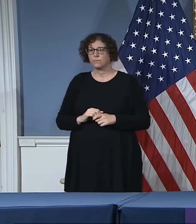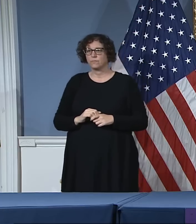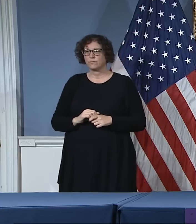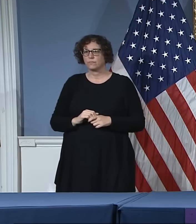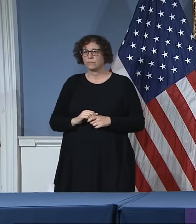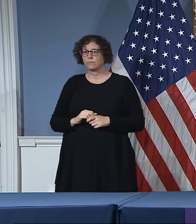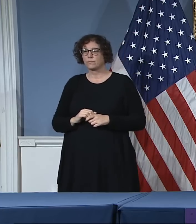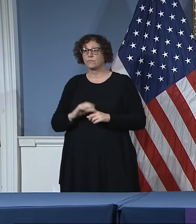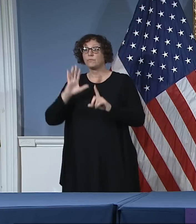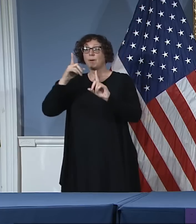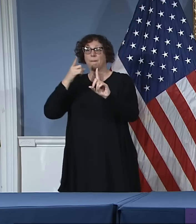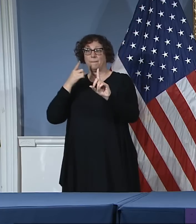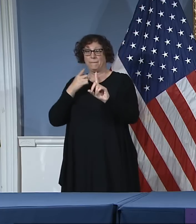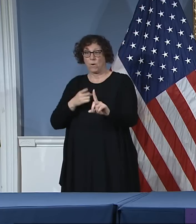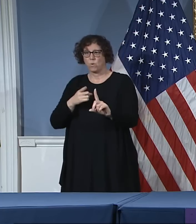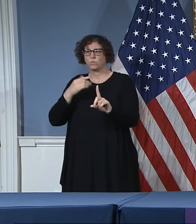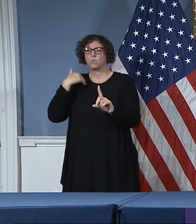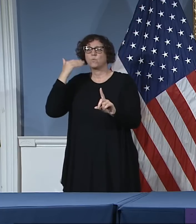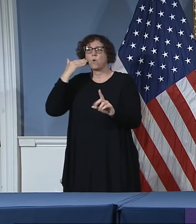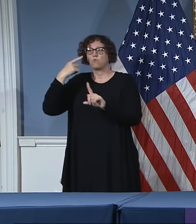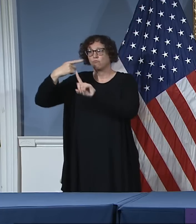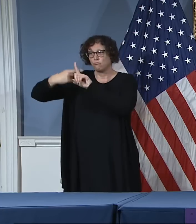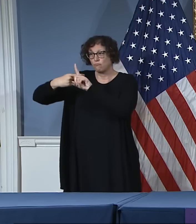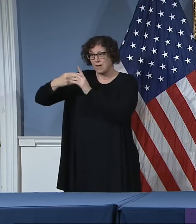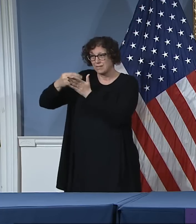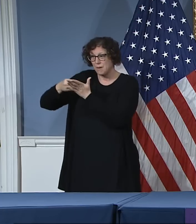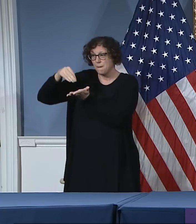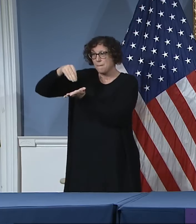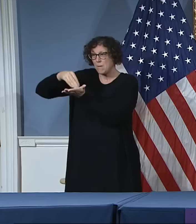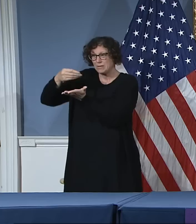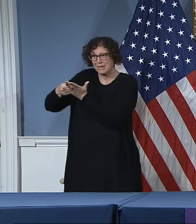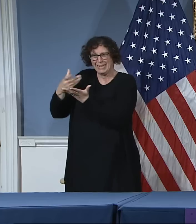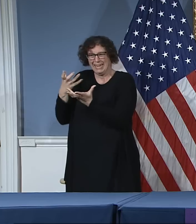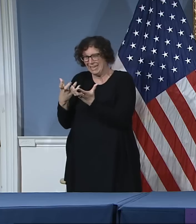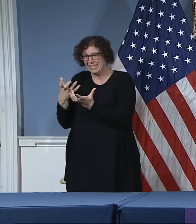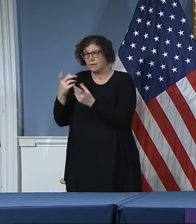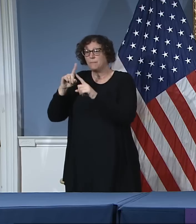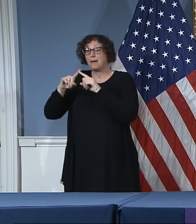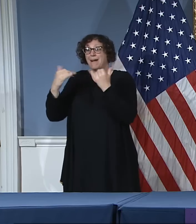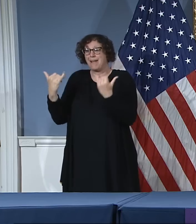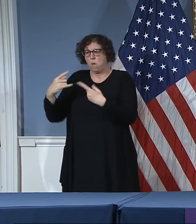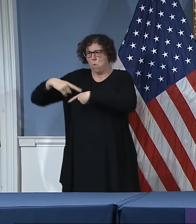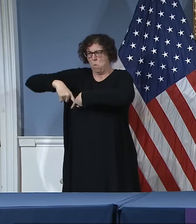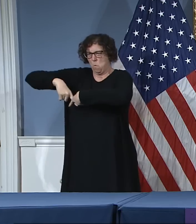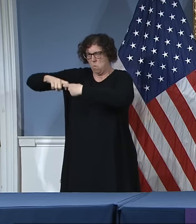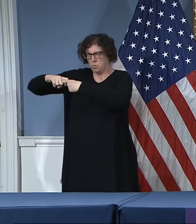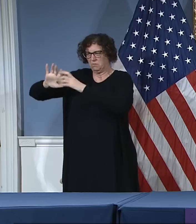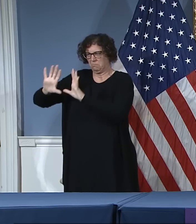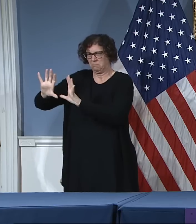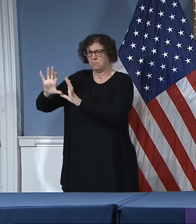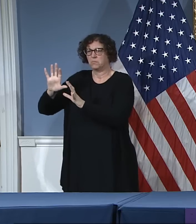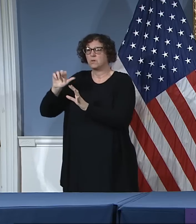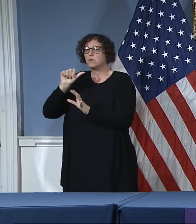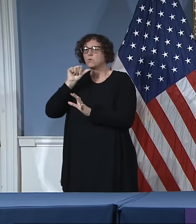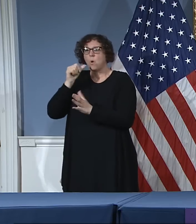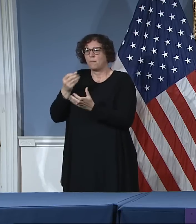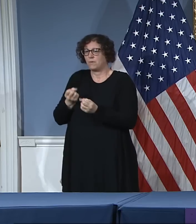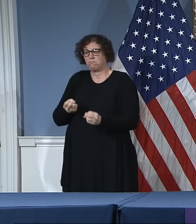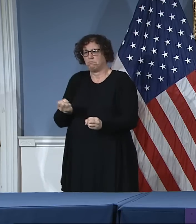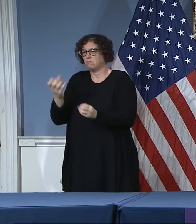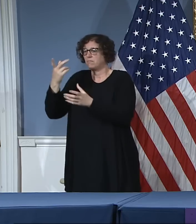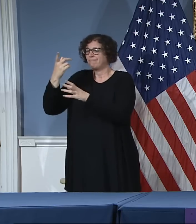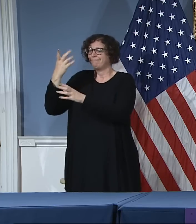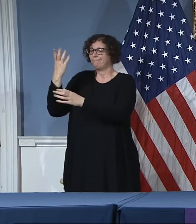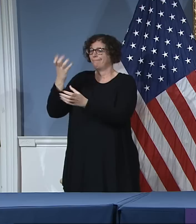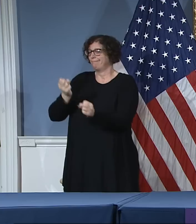relief to ensure that people don't have money or not forced to pay rent that they just can't afford. Hopefully we can ensure there's